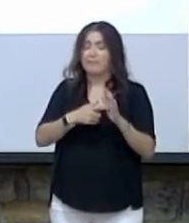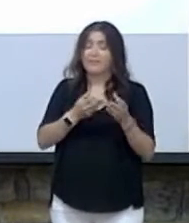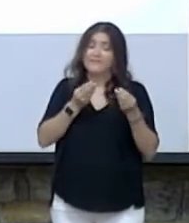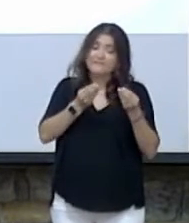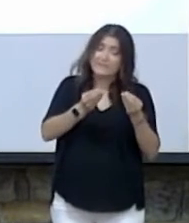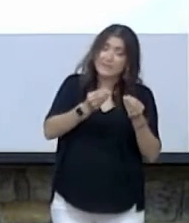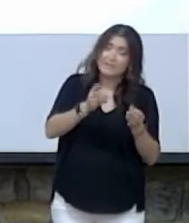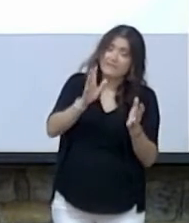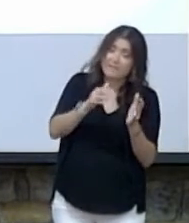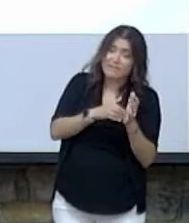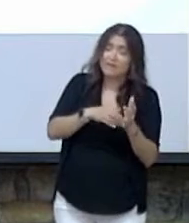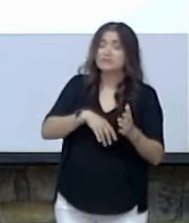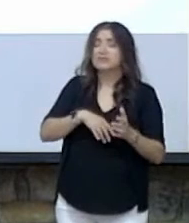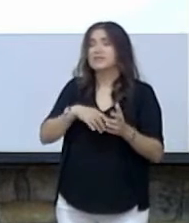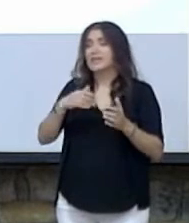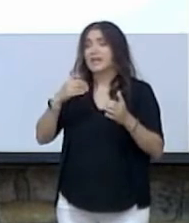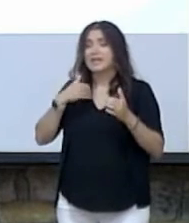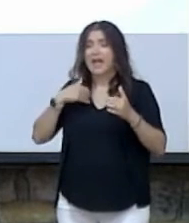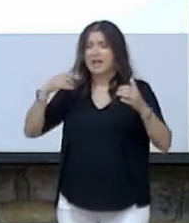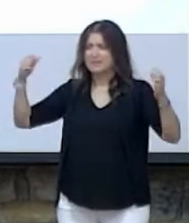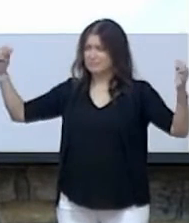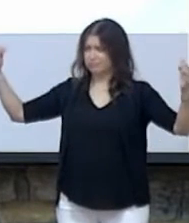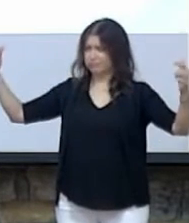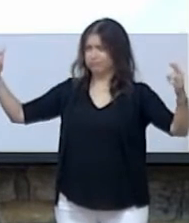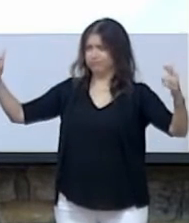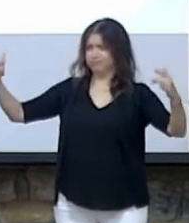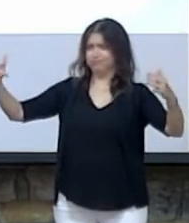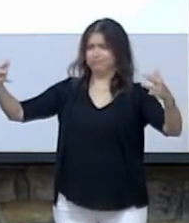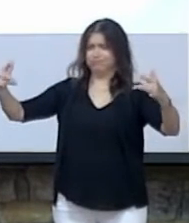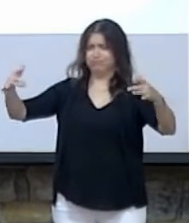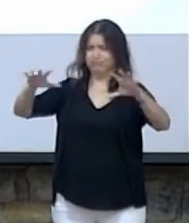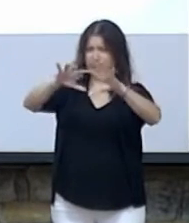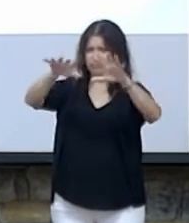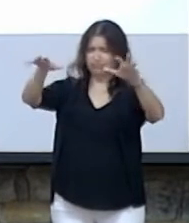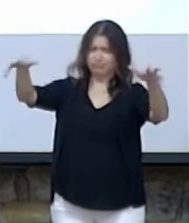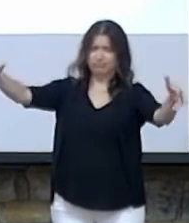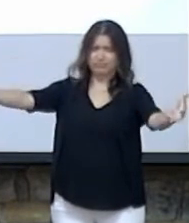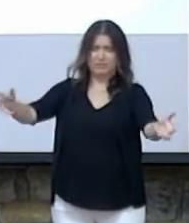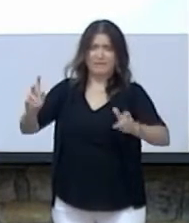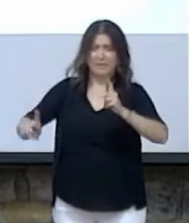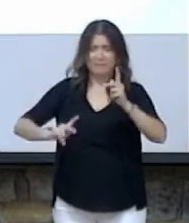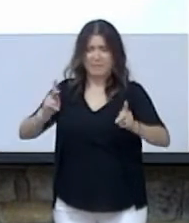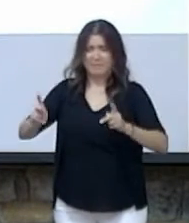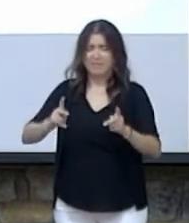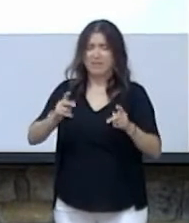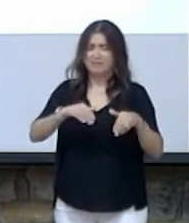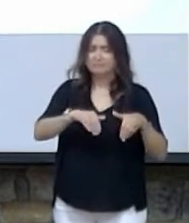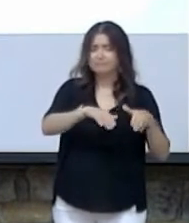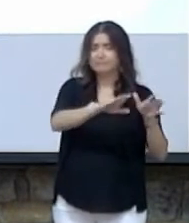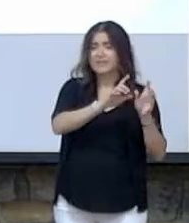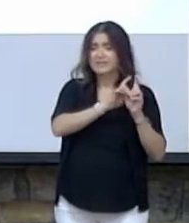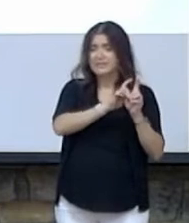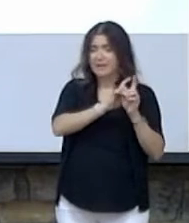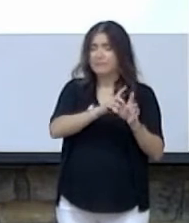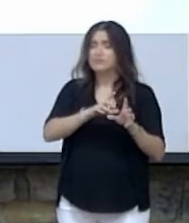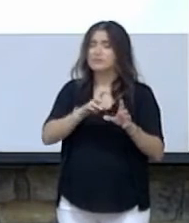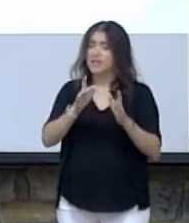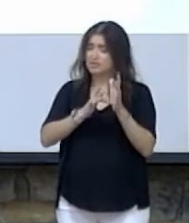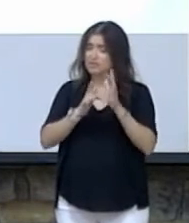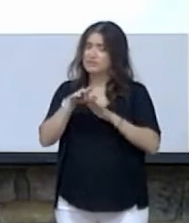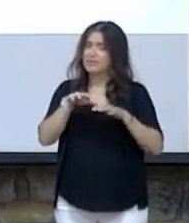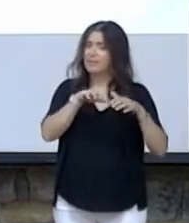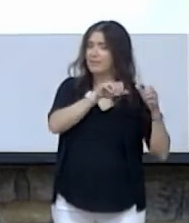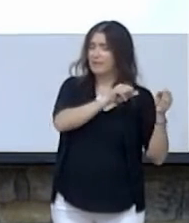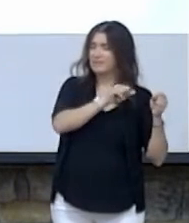And Jesus has this clamoring of people that are following him. He sends his disciples away and Jesus goes away. And all